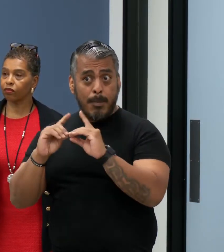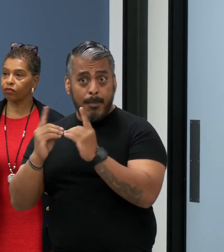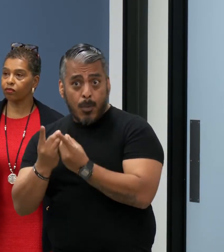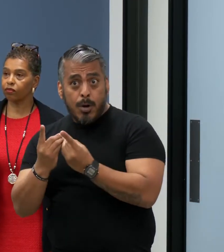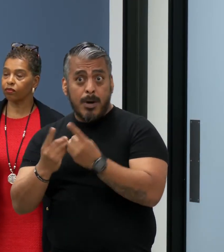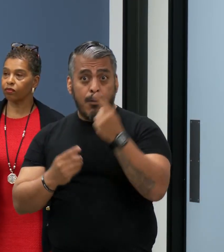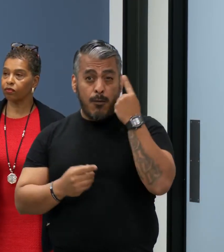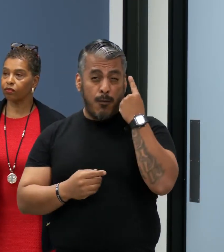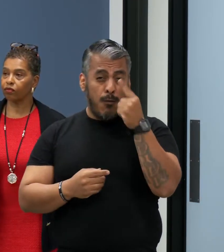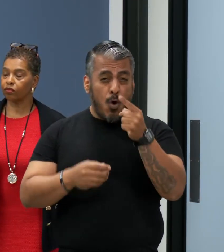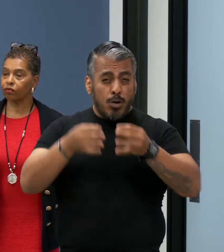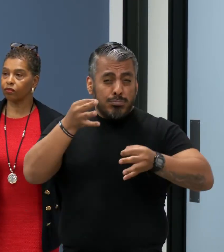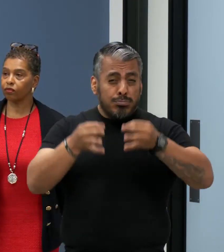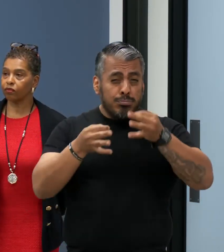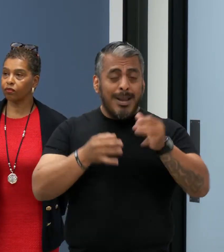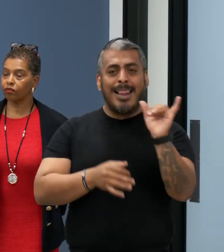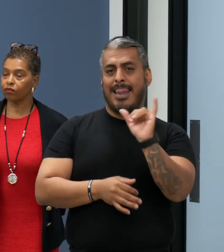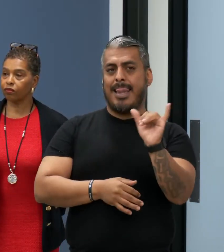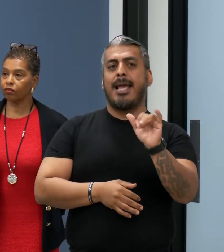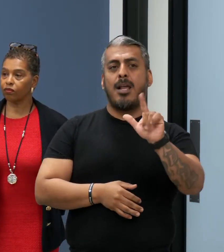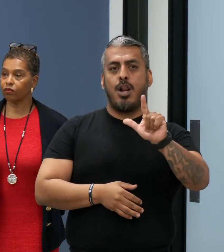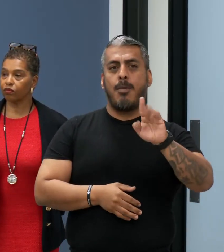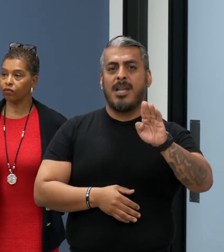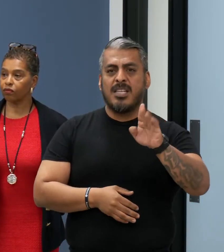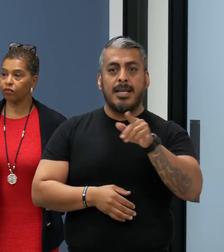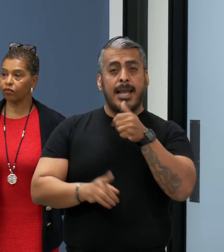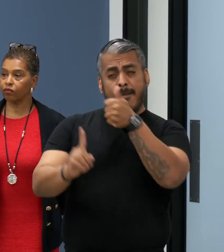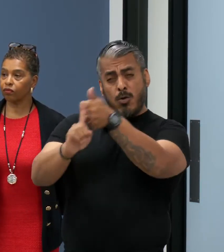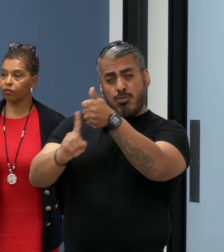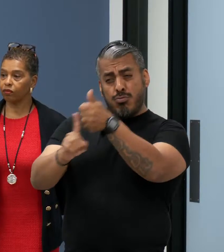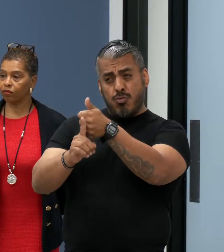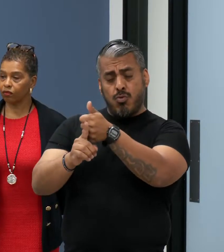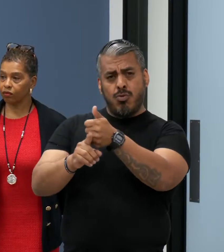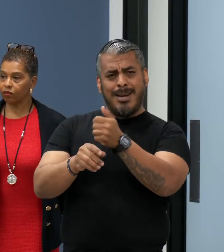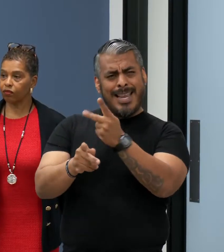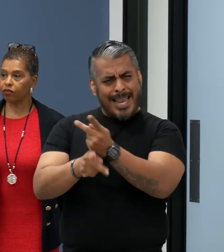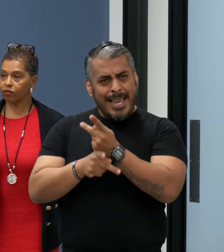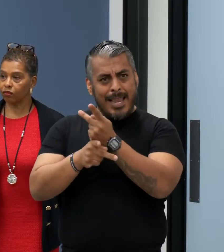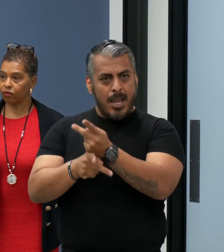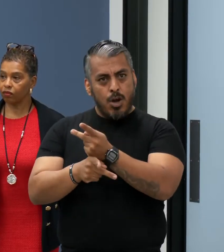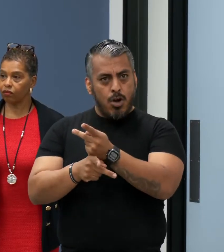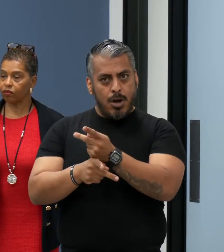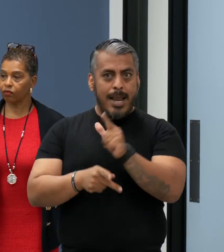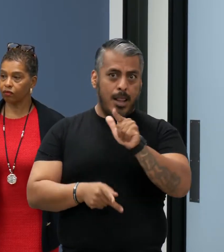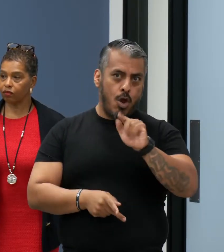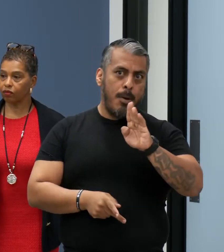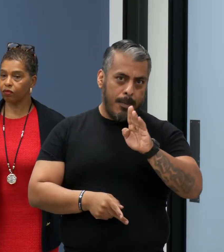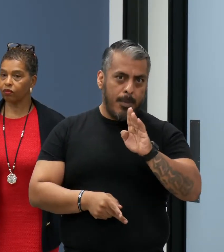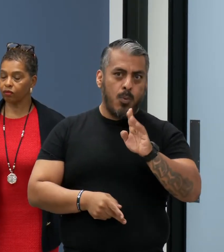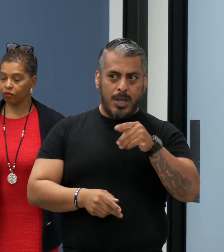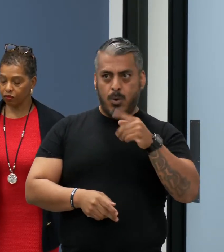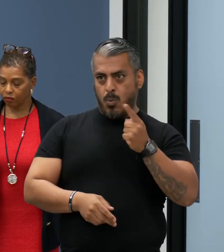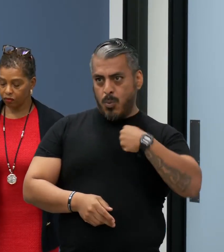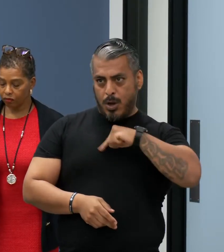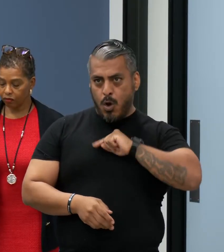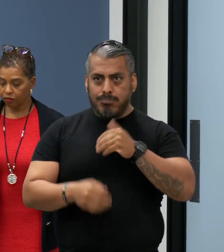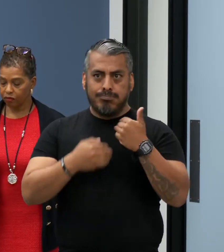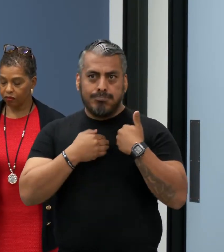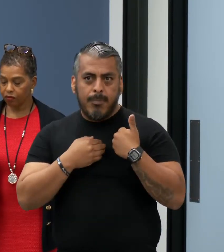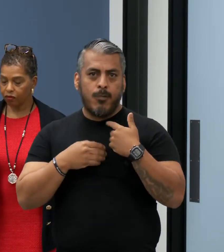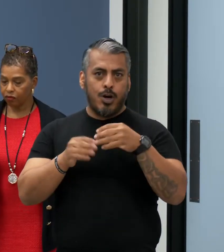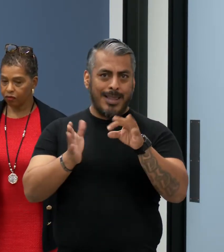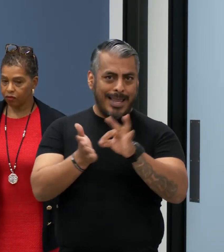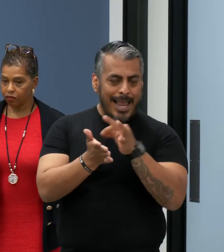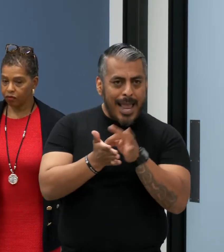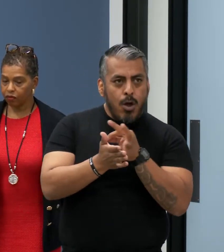Development for jurisdictions like the city of Long Beach that has our own continuum of care. We're unique in Long Beach. We do our own count. We have our own continuum of